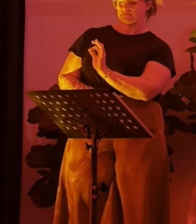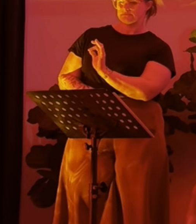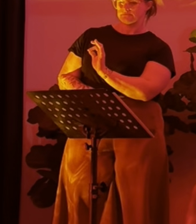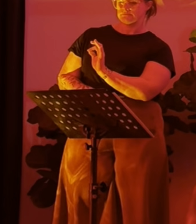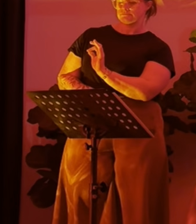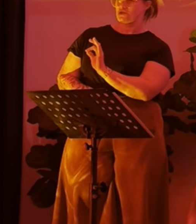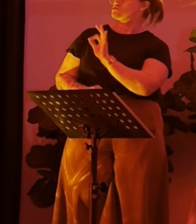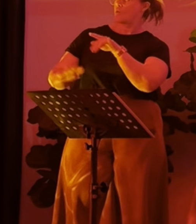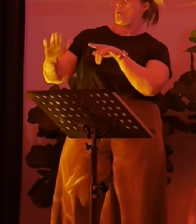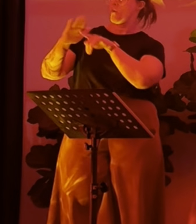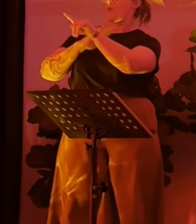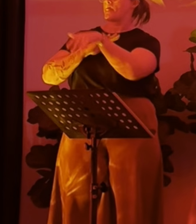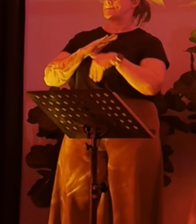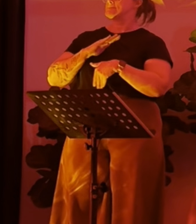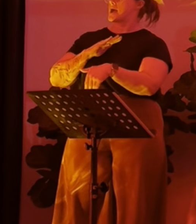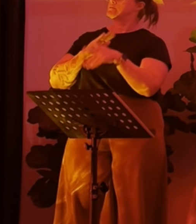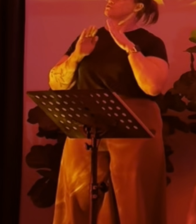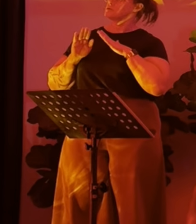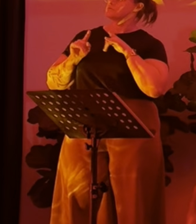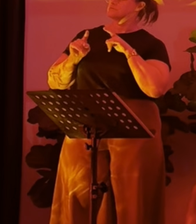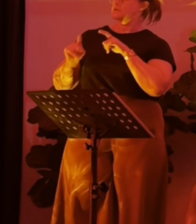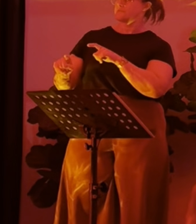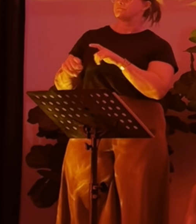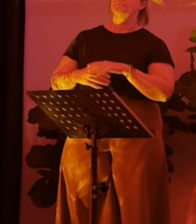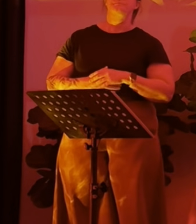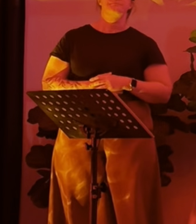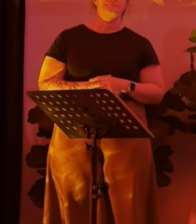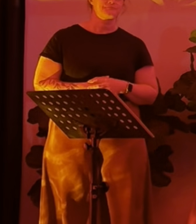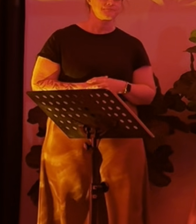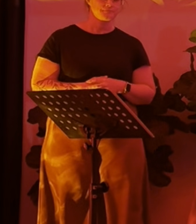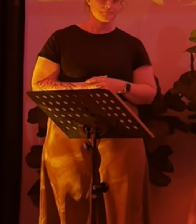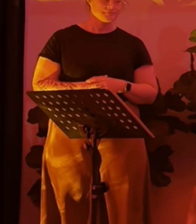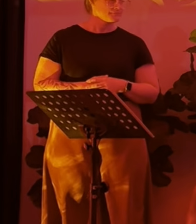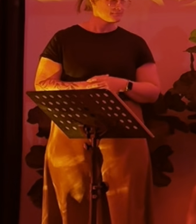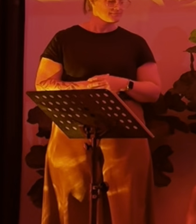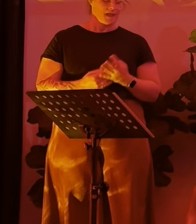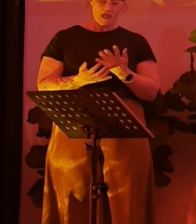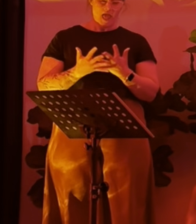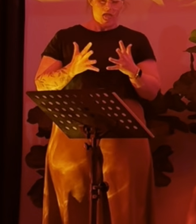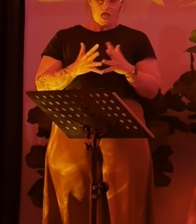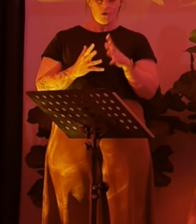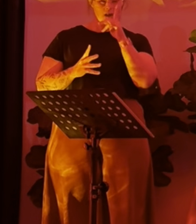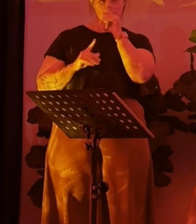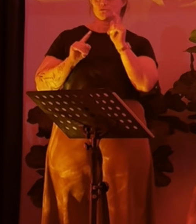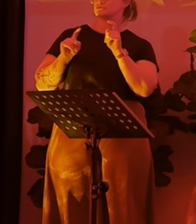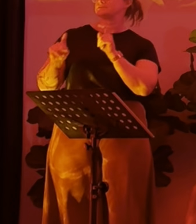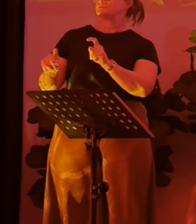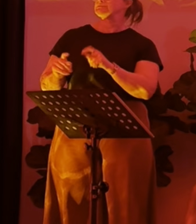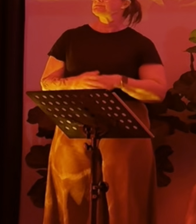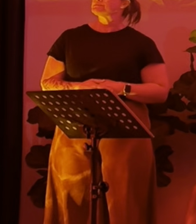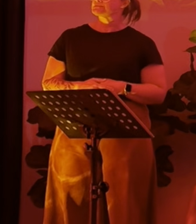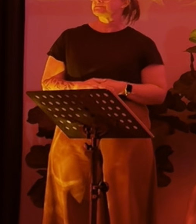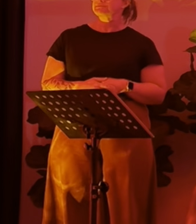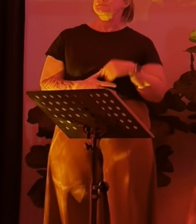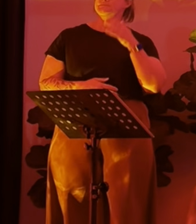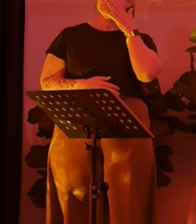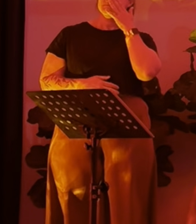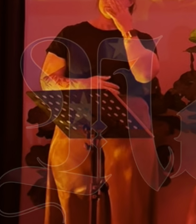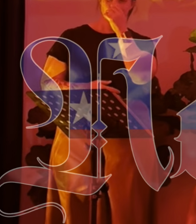And don't you walk out with that baby girl. I need you to stay. Yeah. How do I get you to stay? Yeah. Woo!